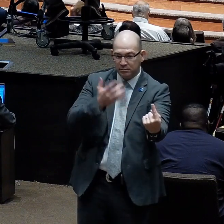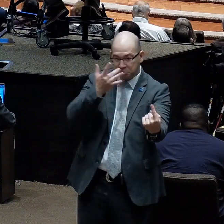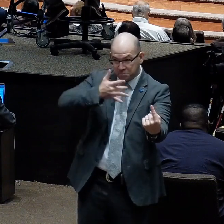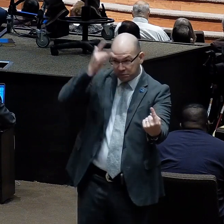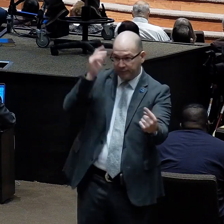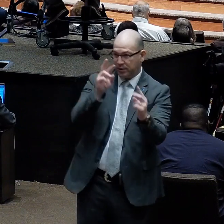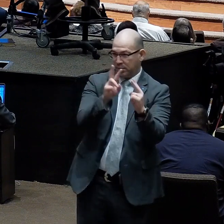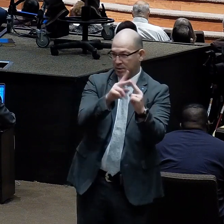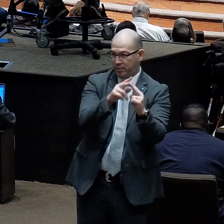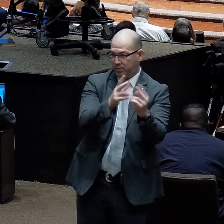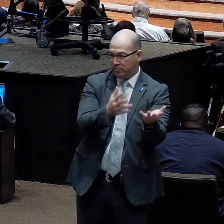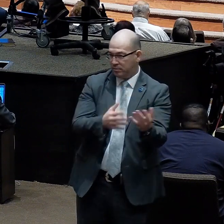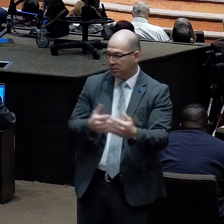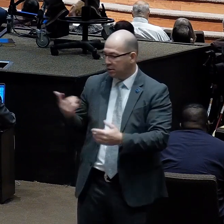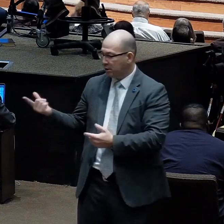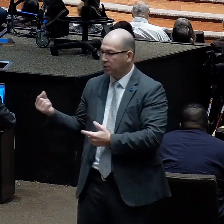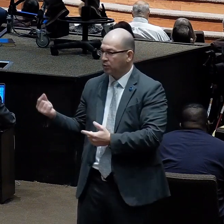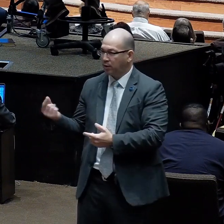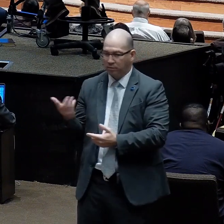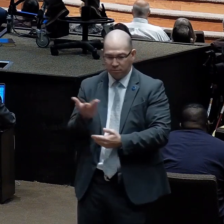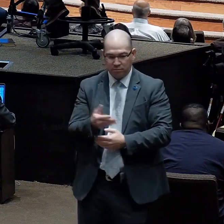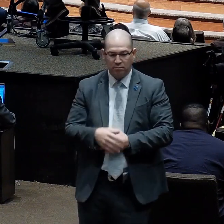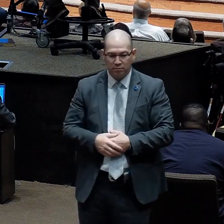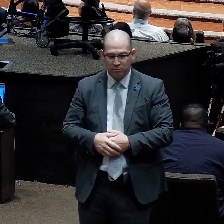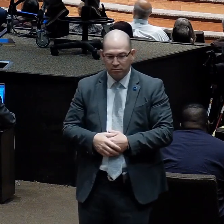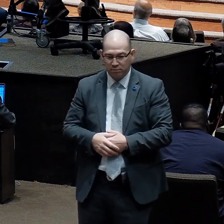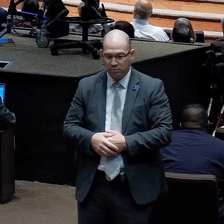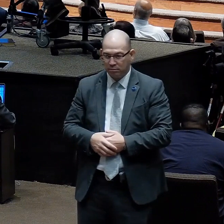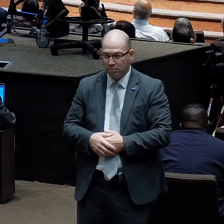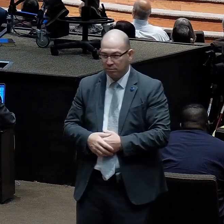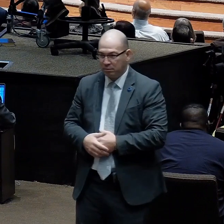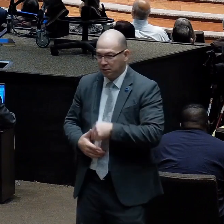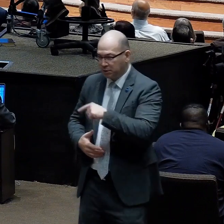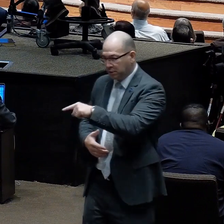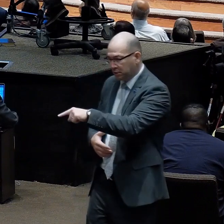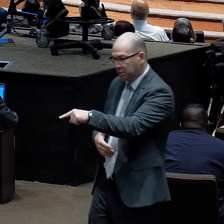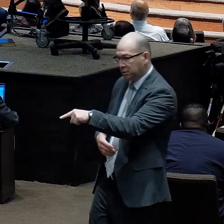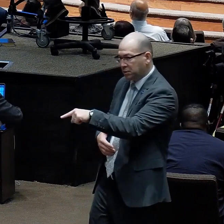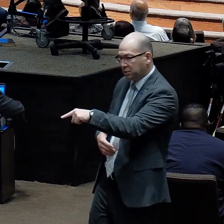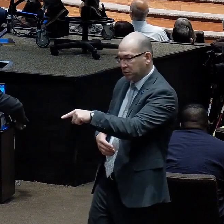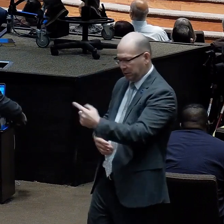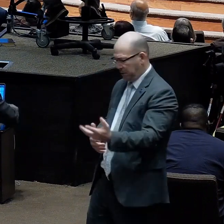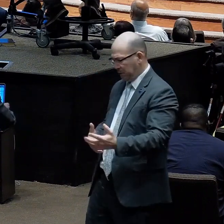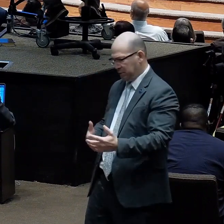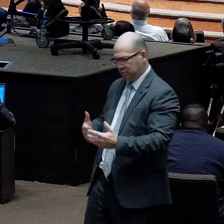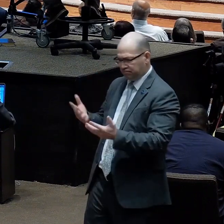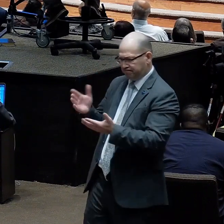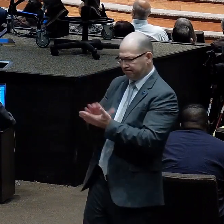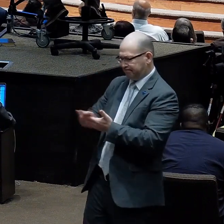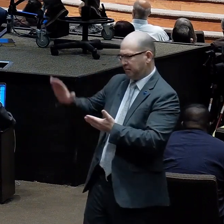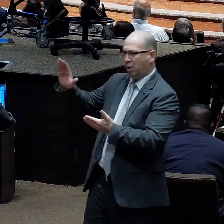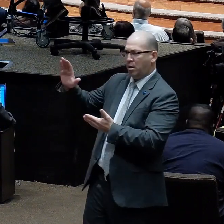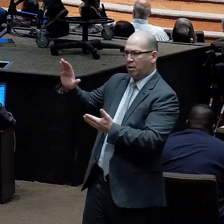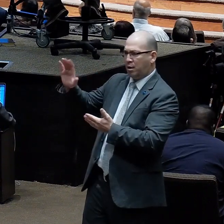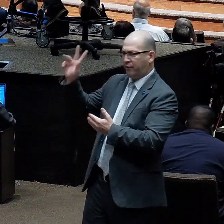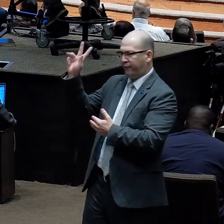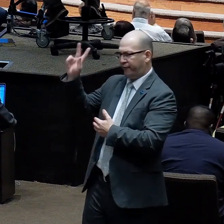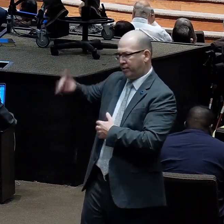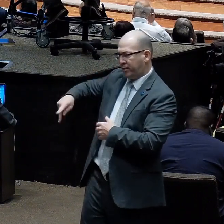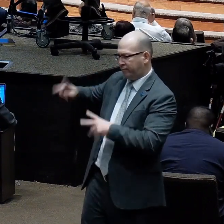What does Dr. R do? Because he's a man of the law, you know, he's a college vice president. They have to know rules that aren't even in the Bible.